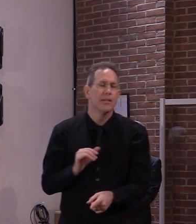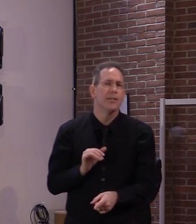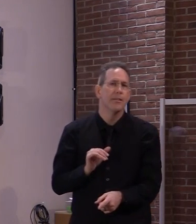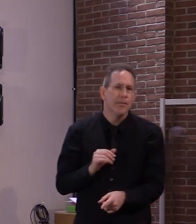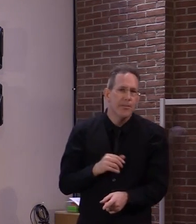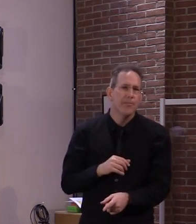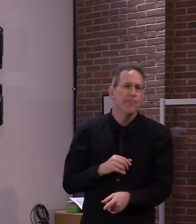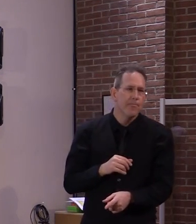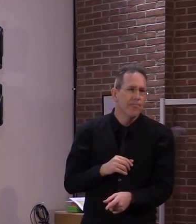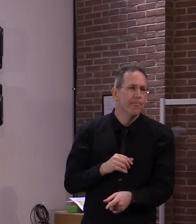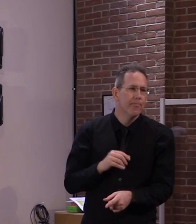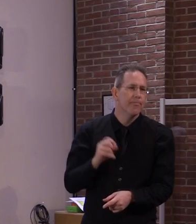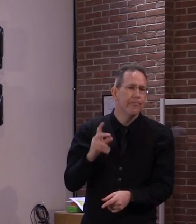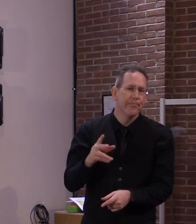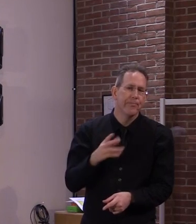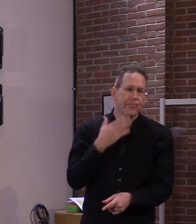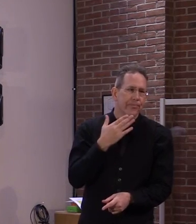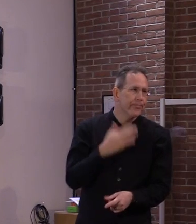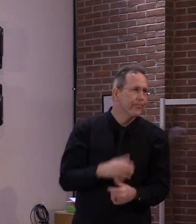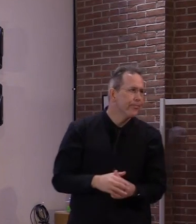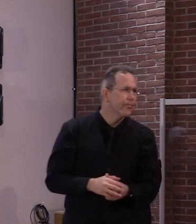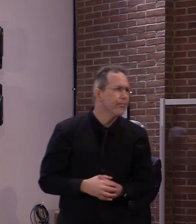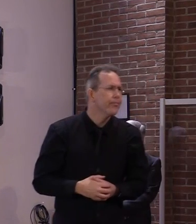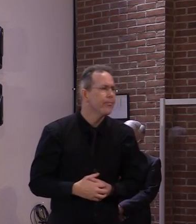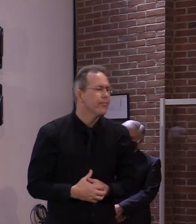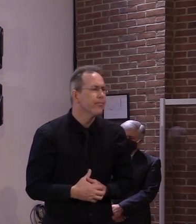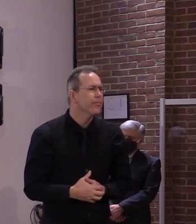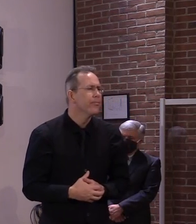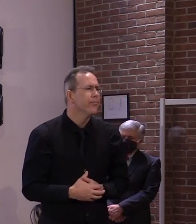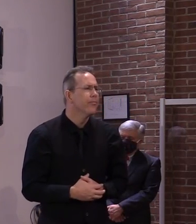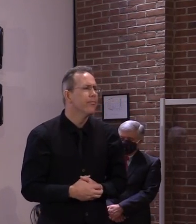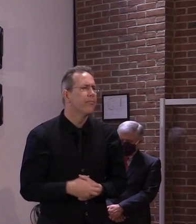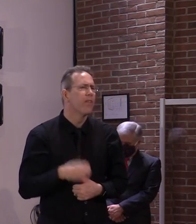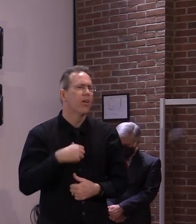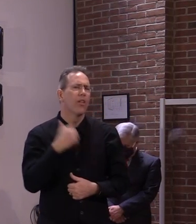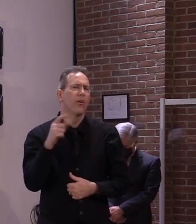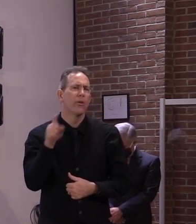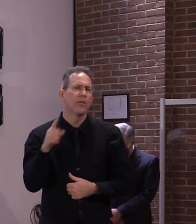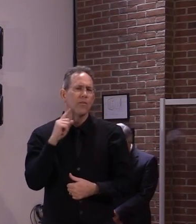Thank you. And I think this question is for Commissioner Harrington.